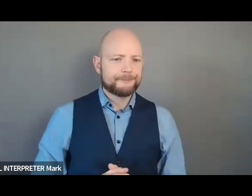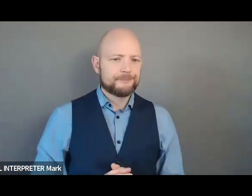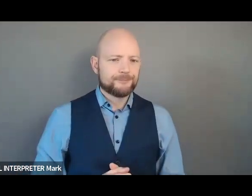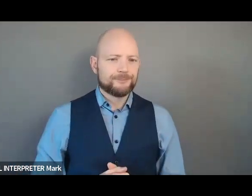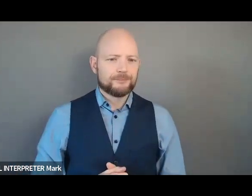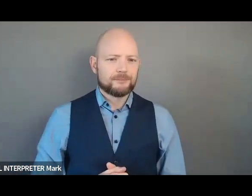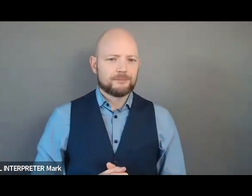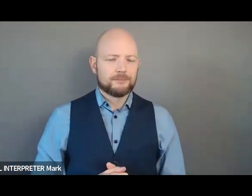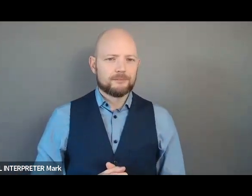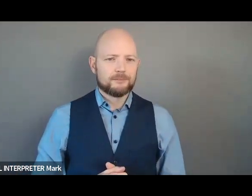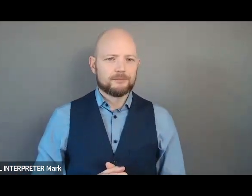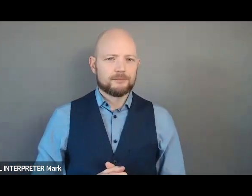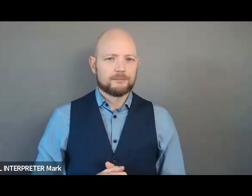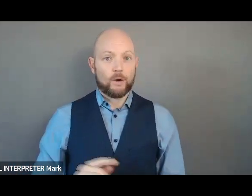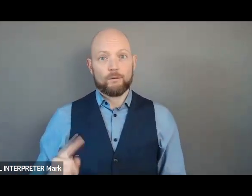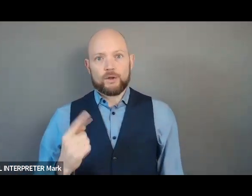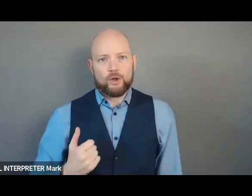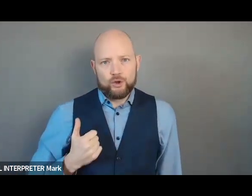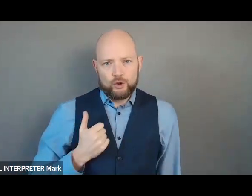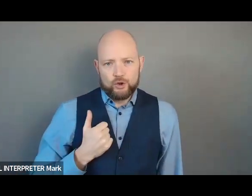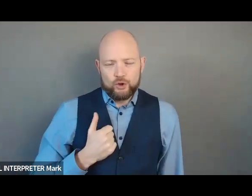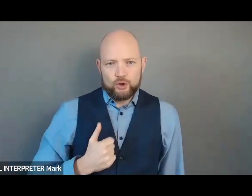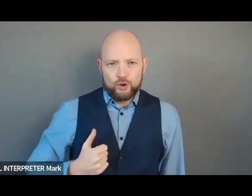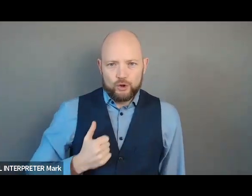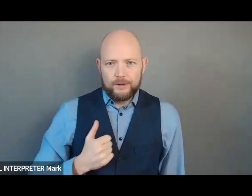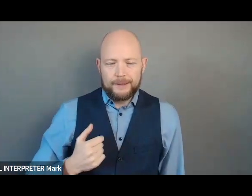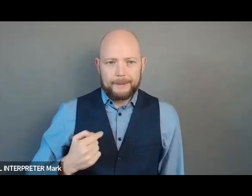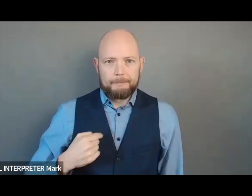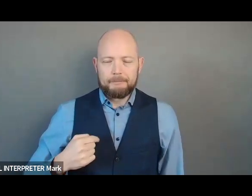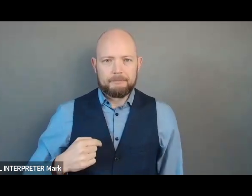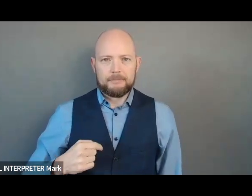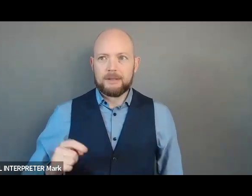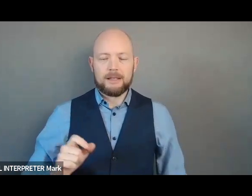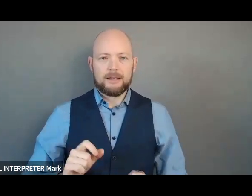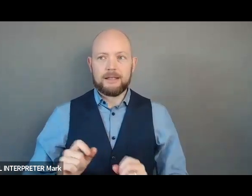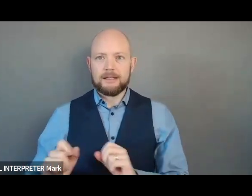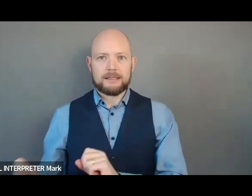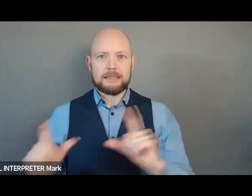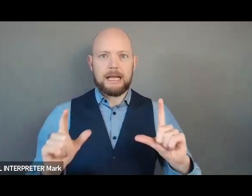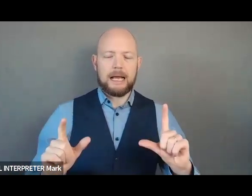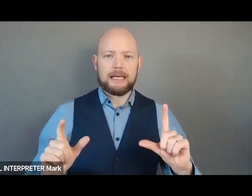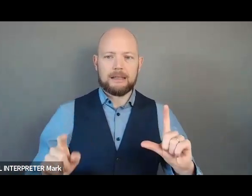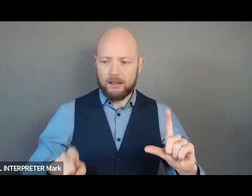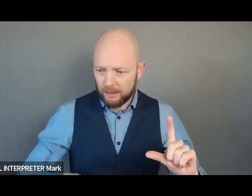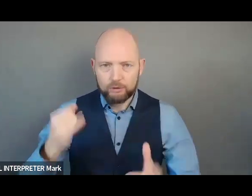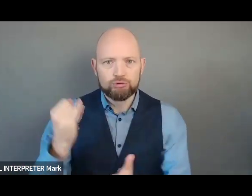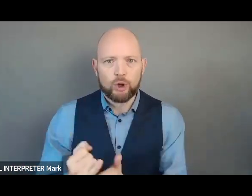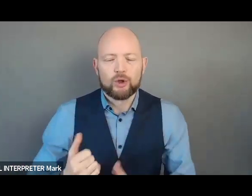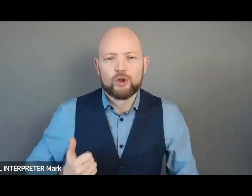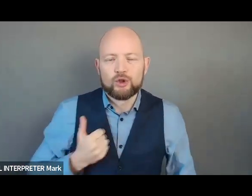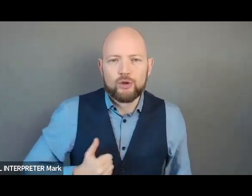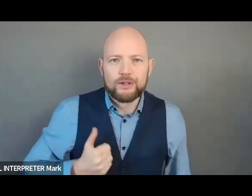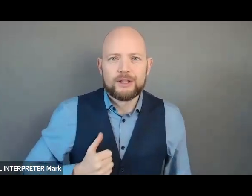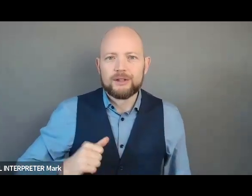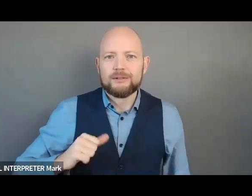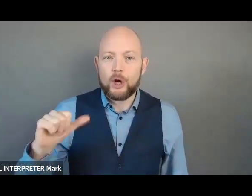would like to say, first of all, apologies for slightly mismanaging the slides there as well. It was my fault for not actually asking people to tell me when to